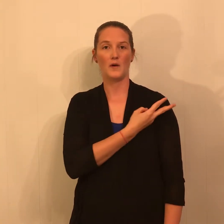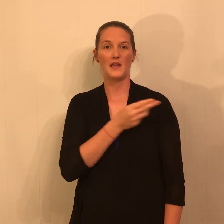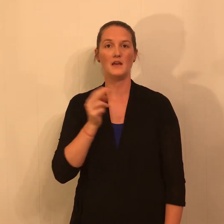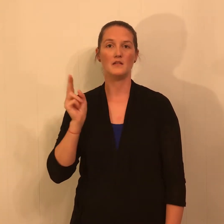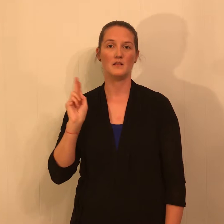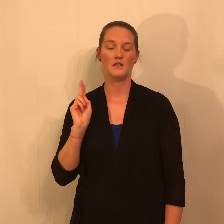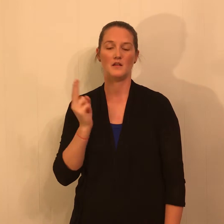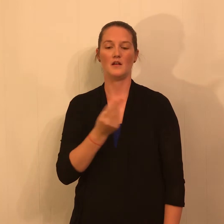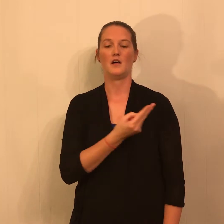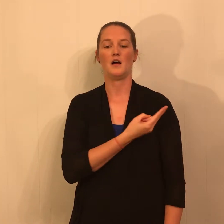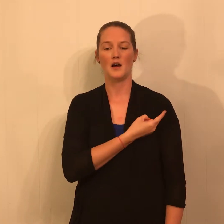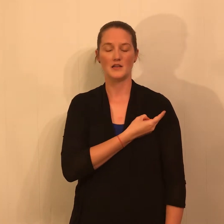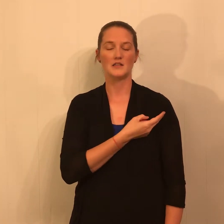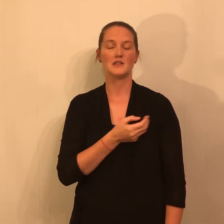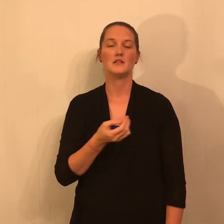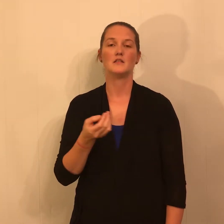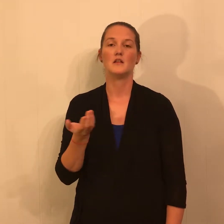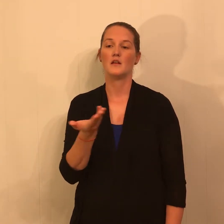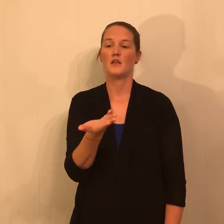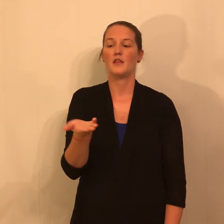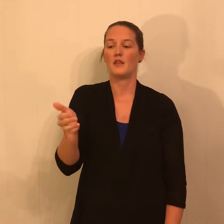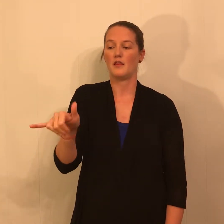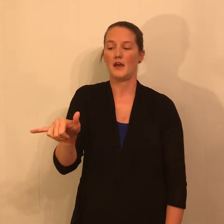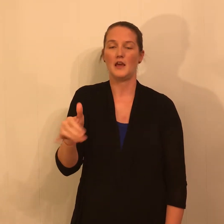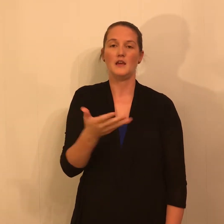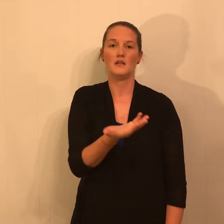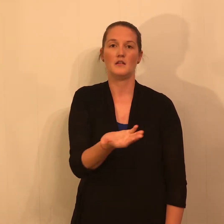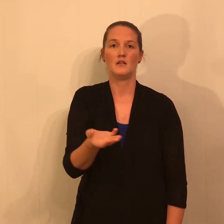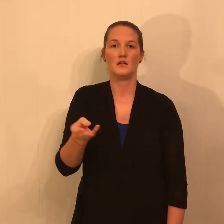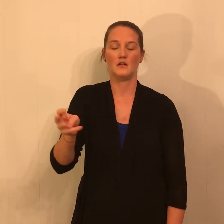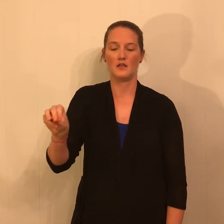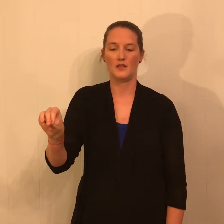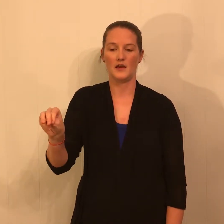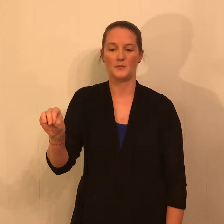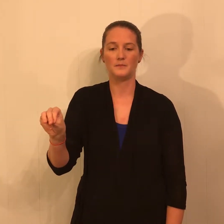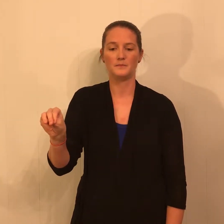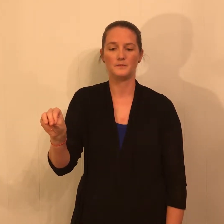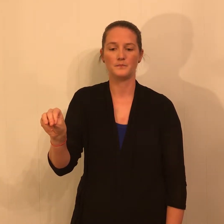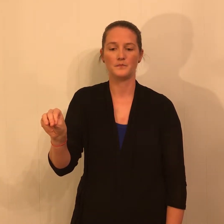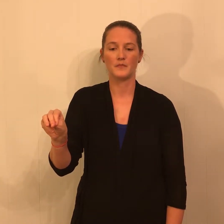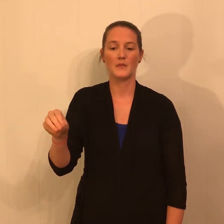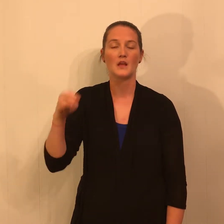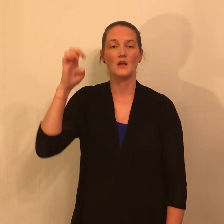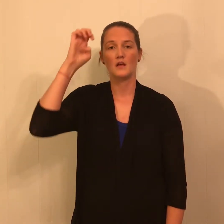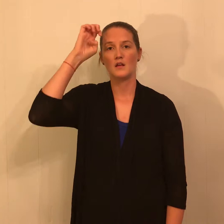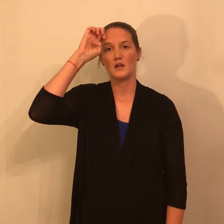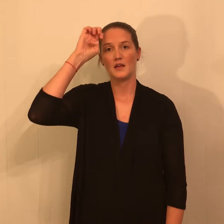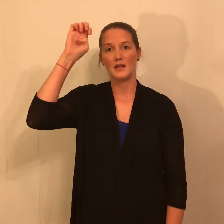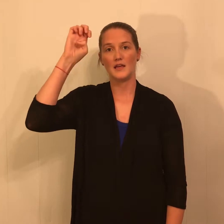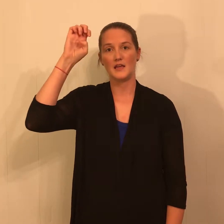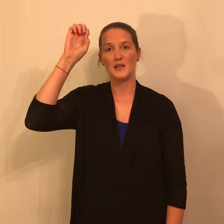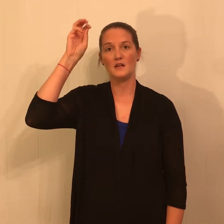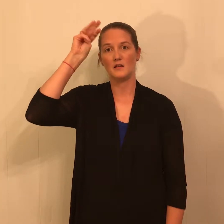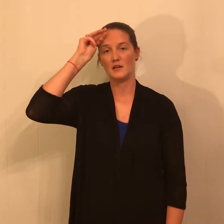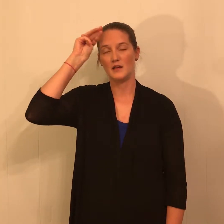We, us. They, them. He,